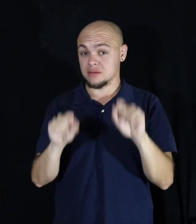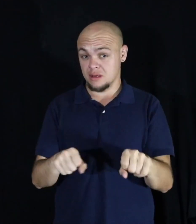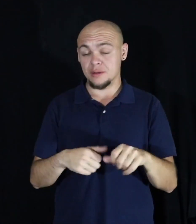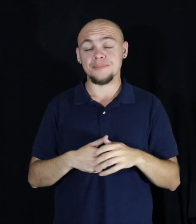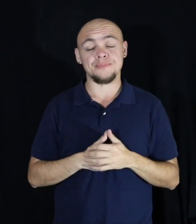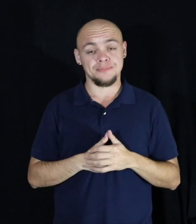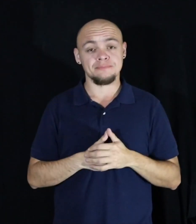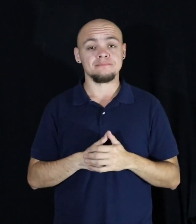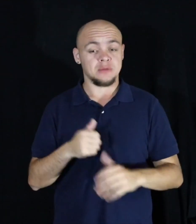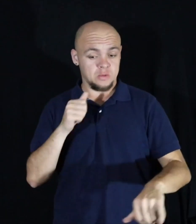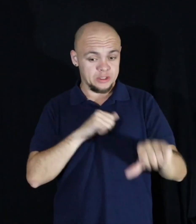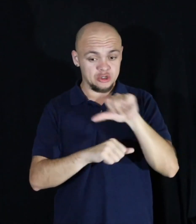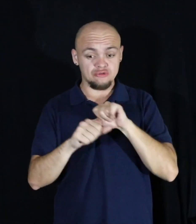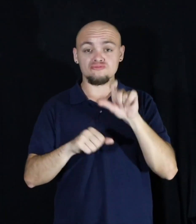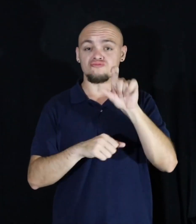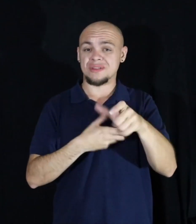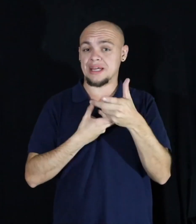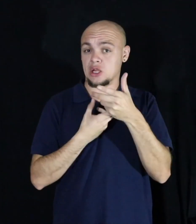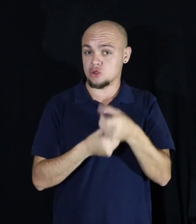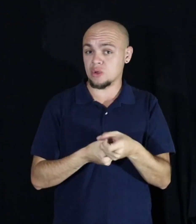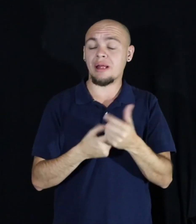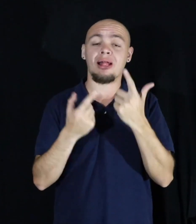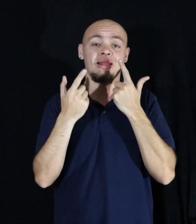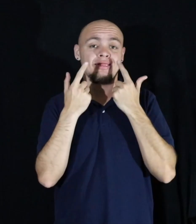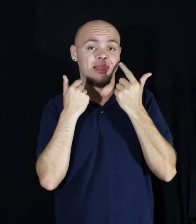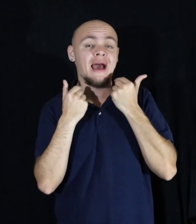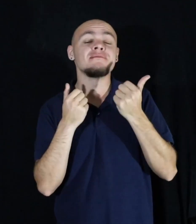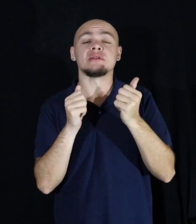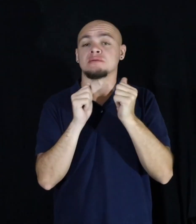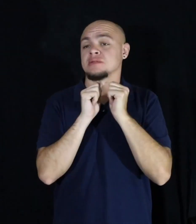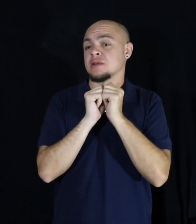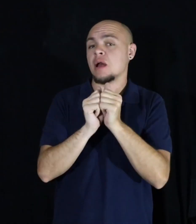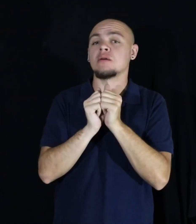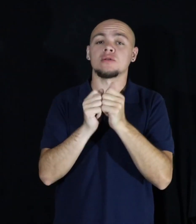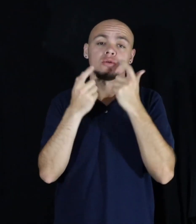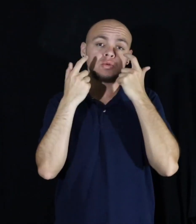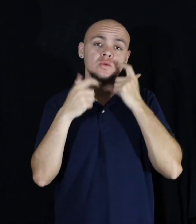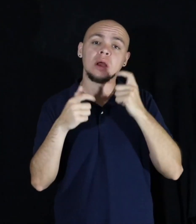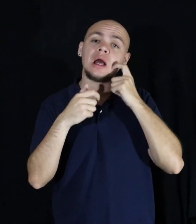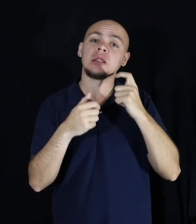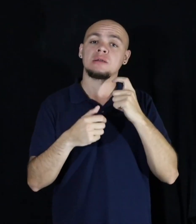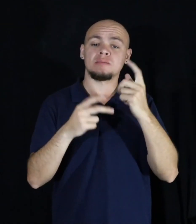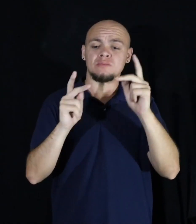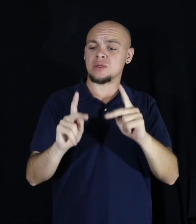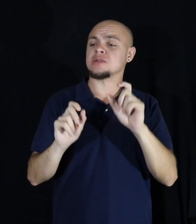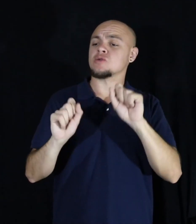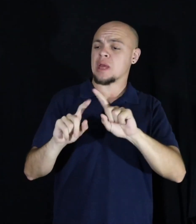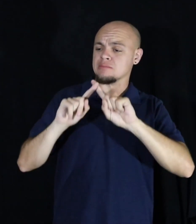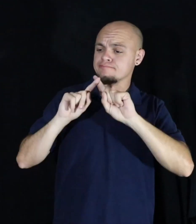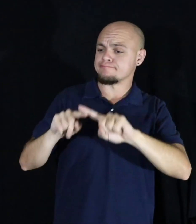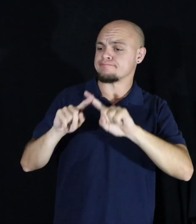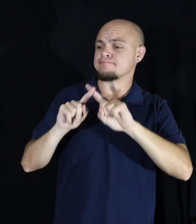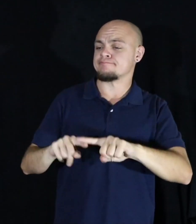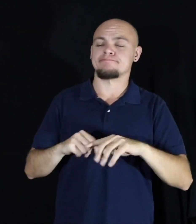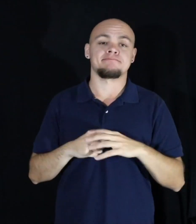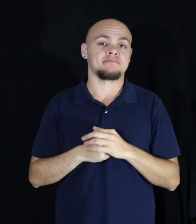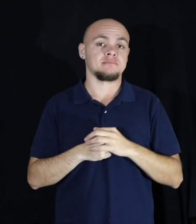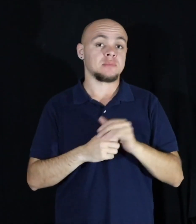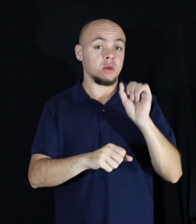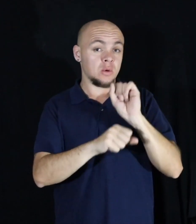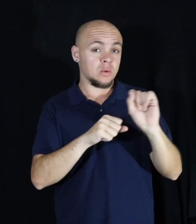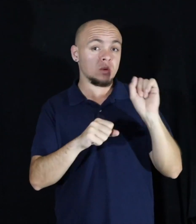need each other to confide in, to laugh with, to cry with, as a shoulder to lean on. We need to learn to work